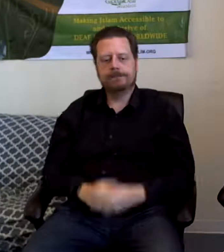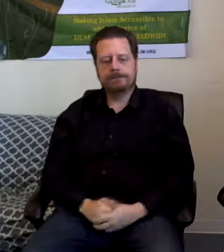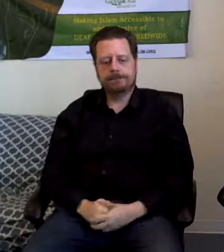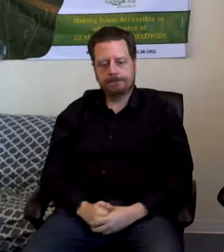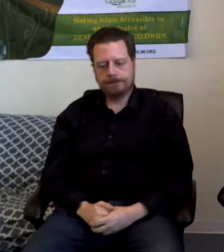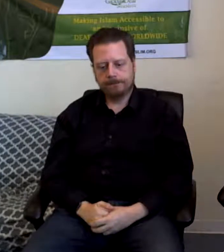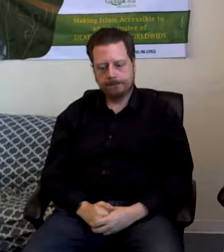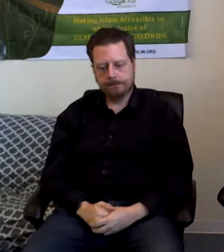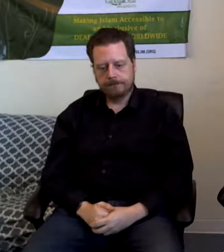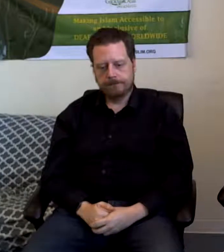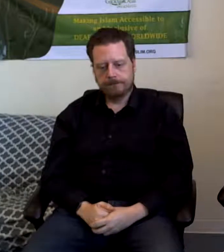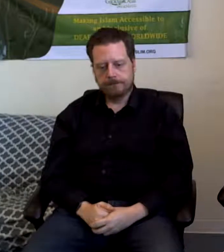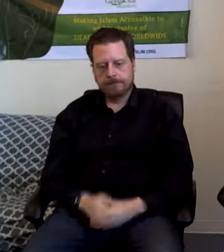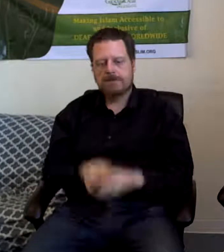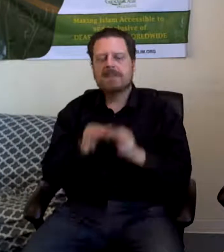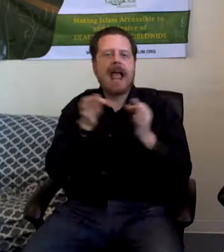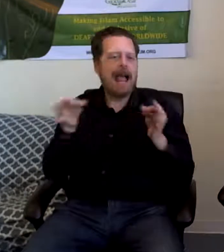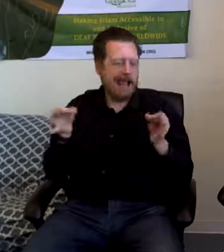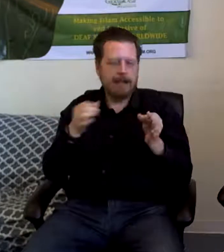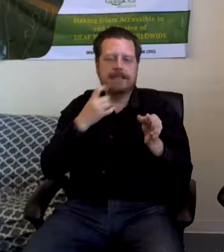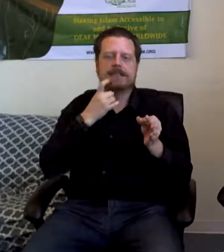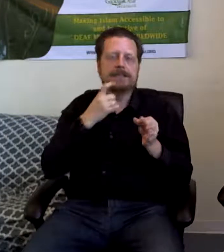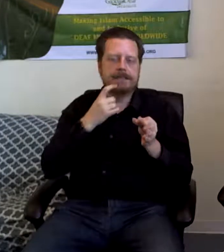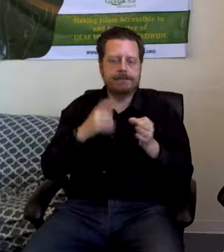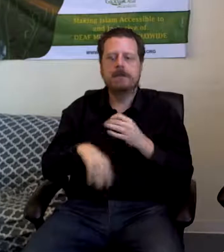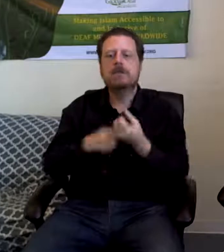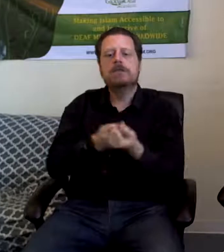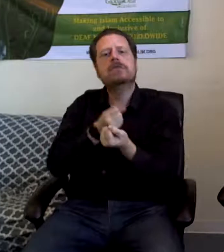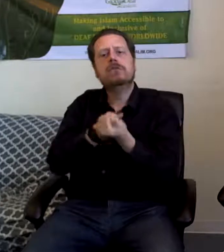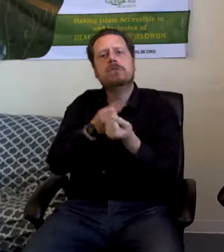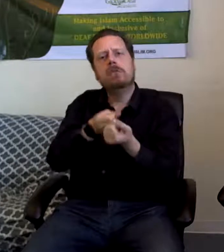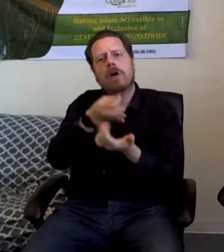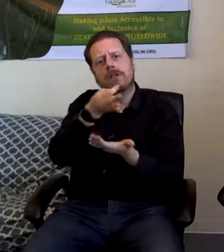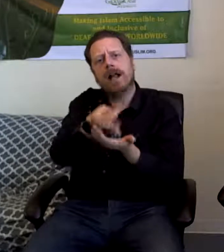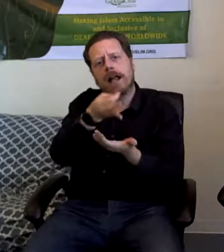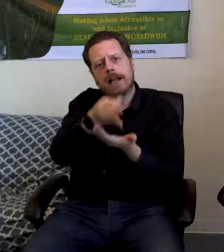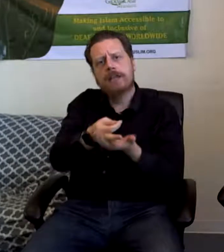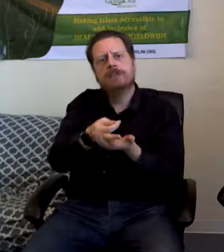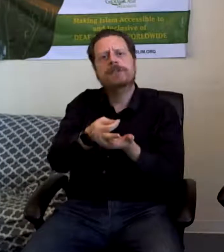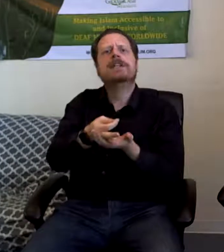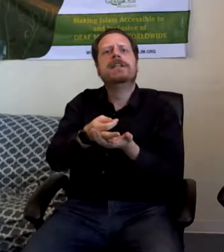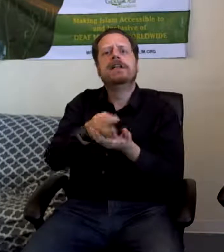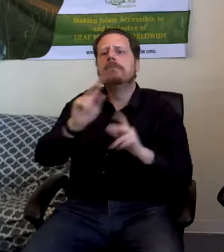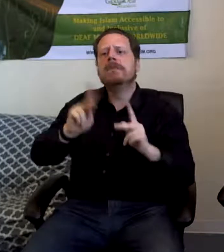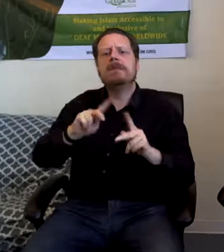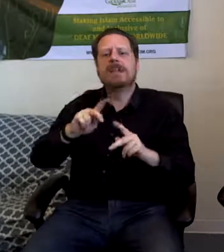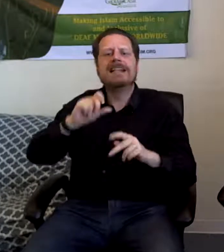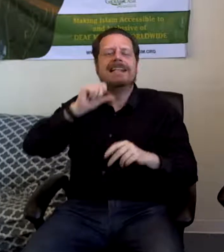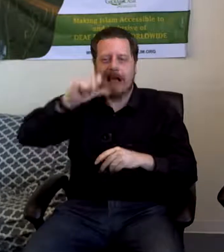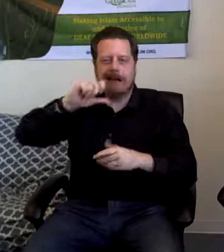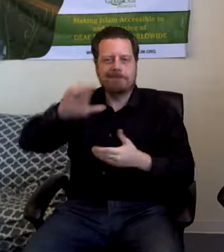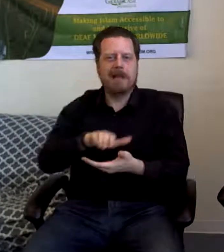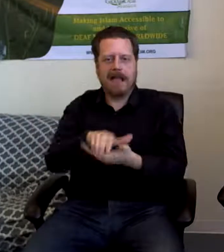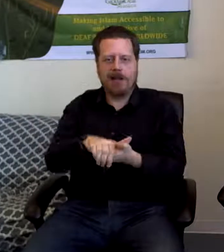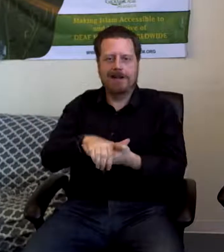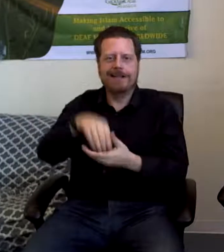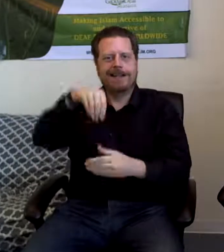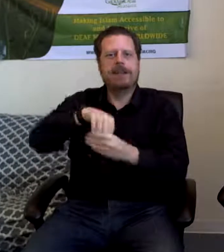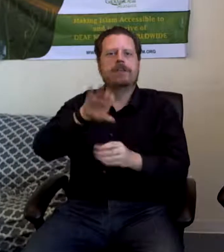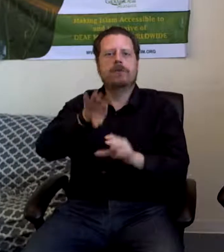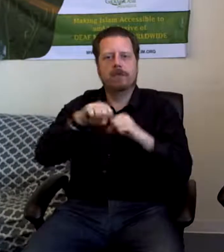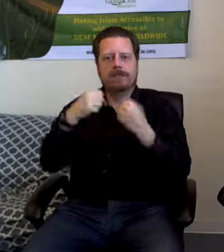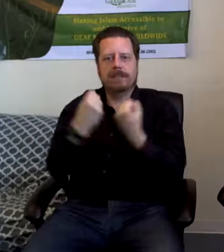So this ayah is saying, support financially those unmarried members in the